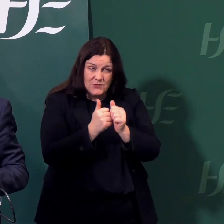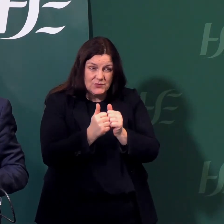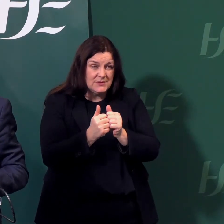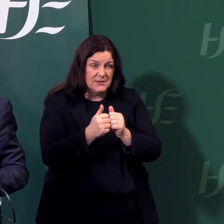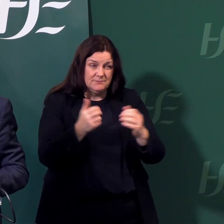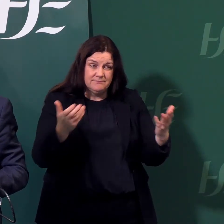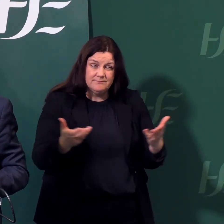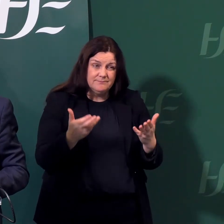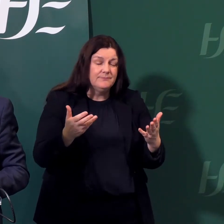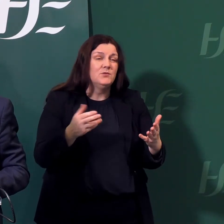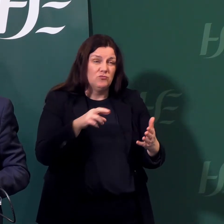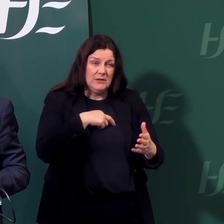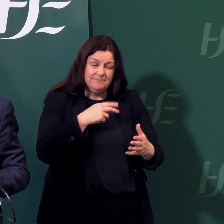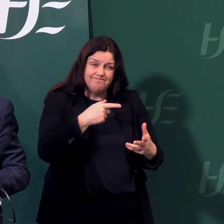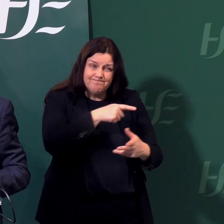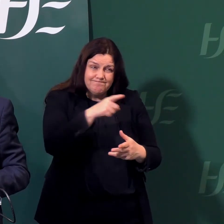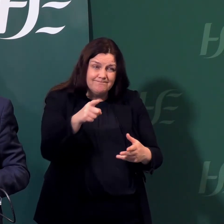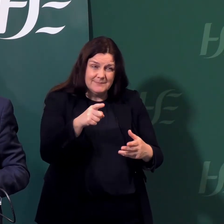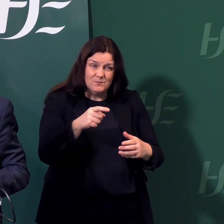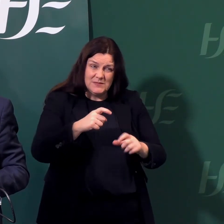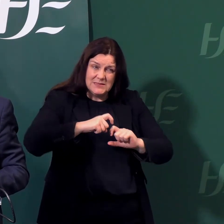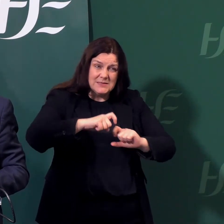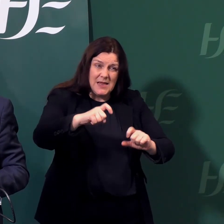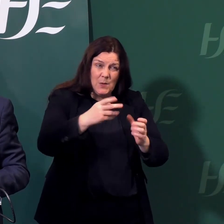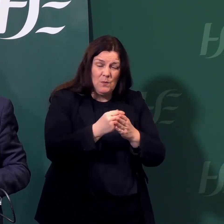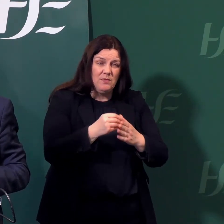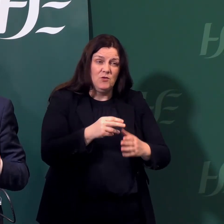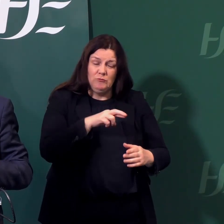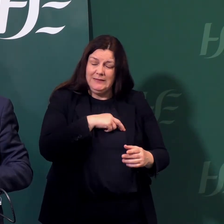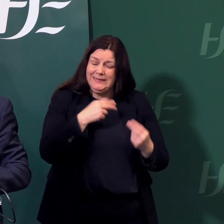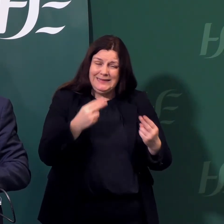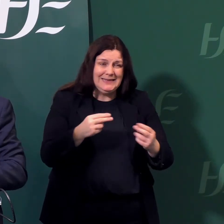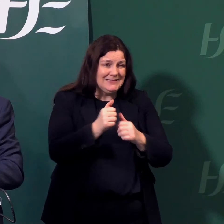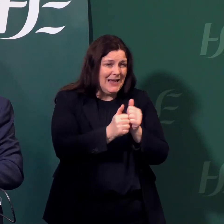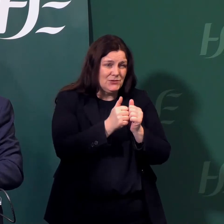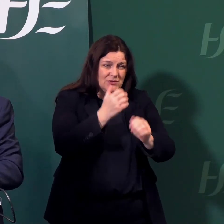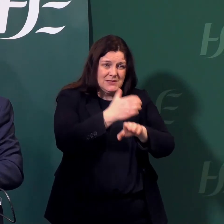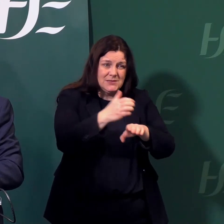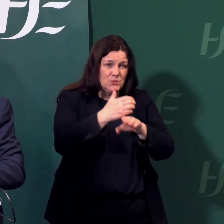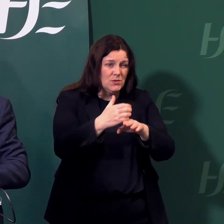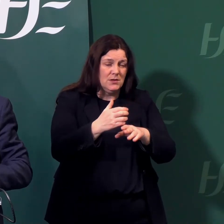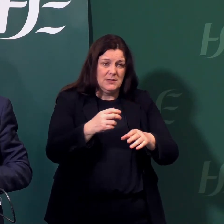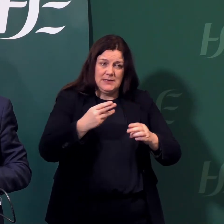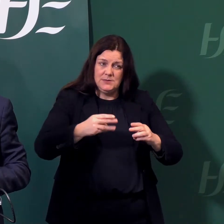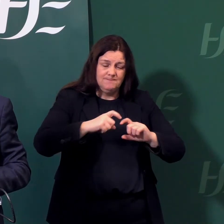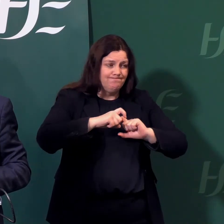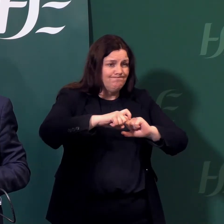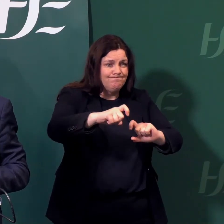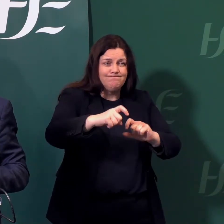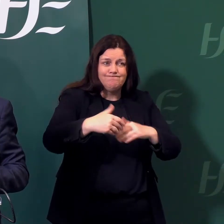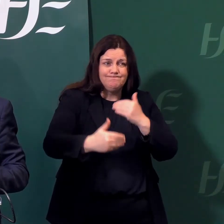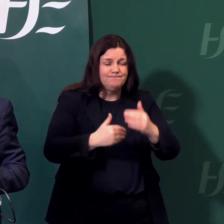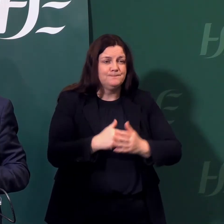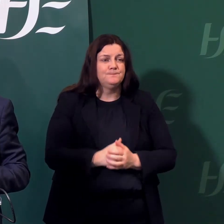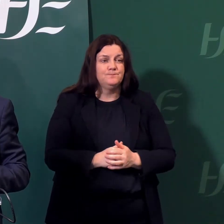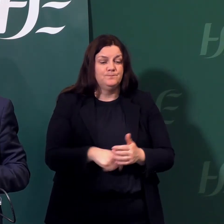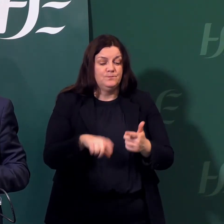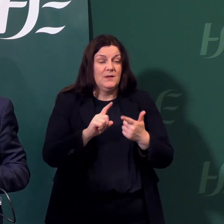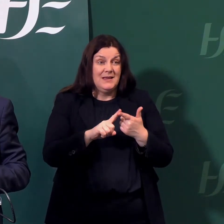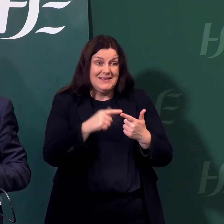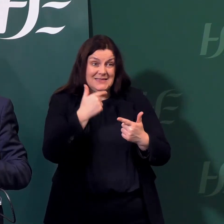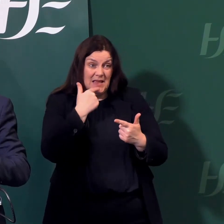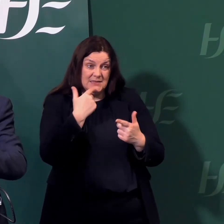urge them to stick with it. We really need these actions to continue on a sustained basis. Secondly, we have